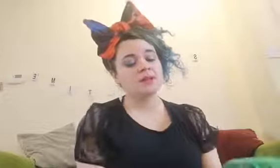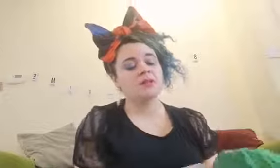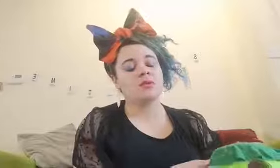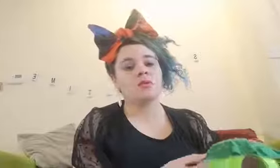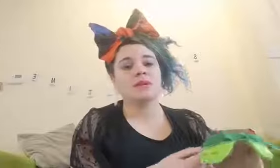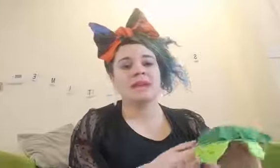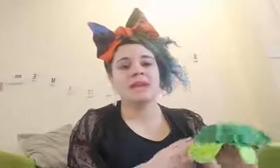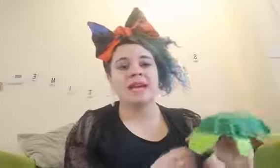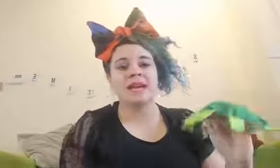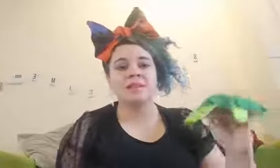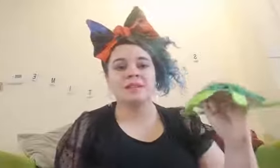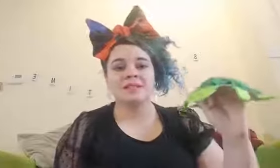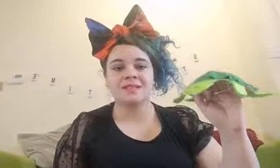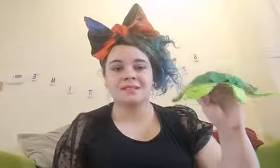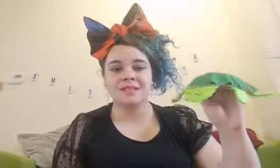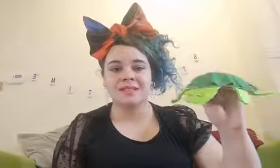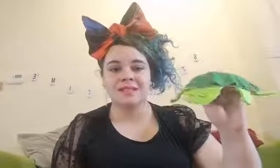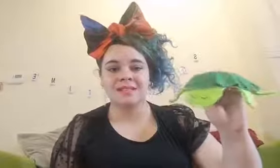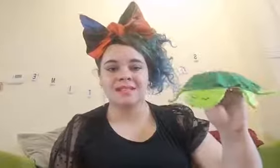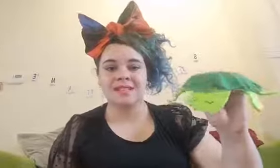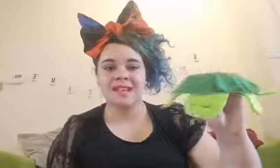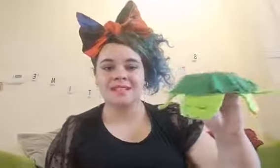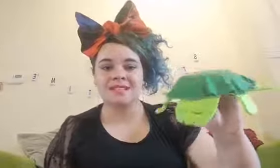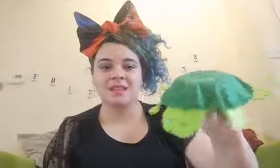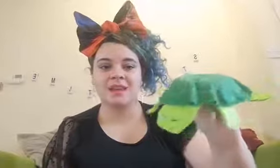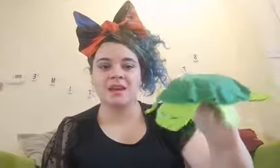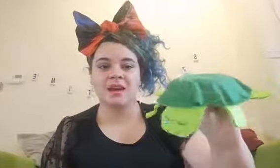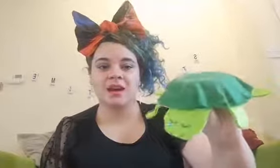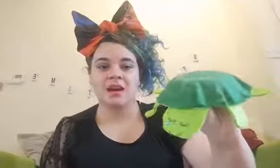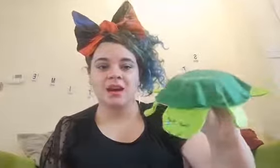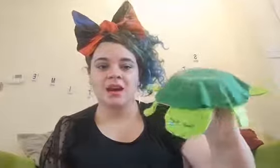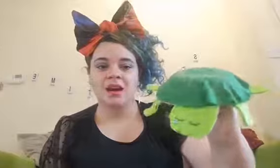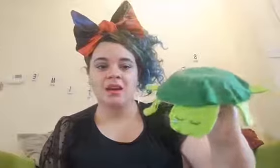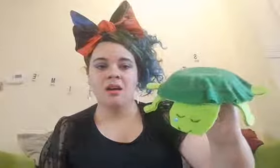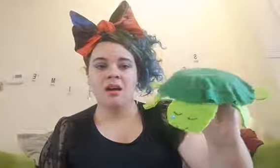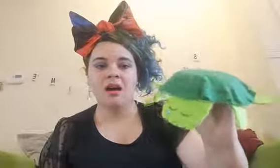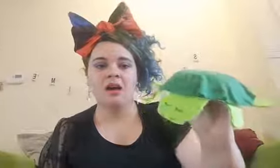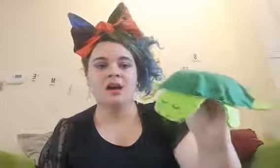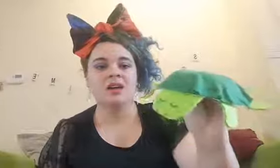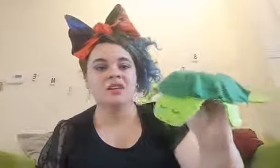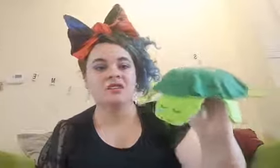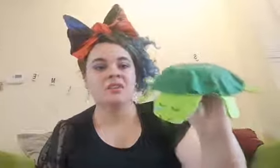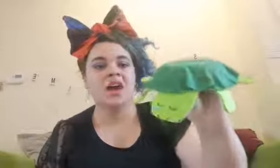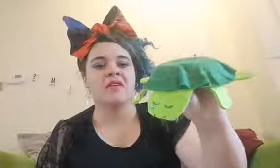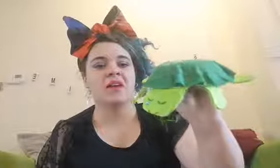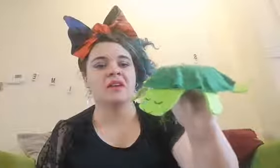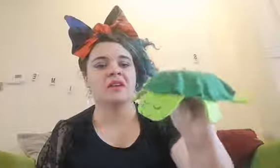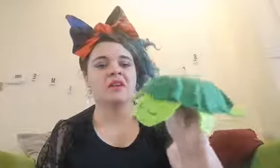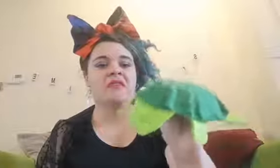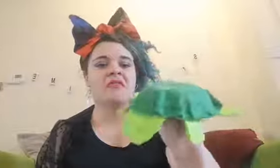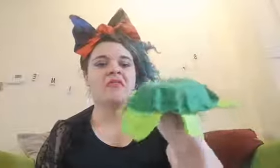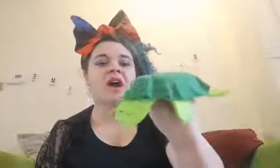Turtle came to visit Anansi. Oh, he's very,